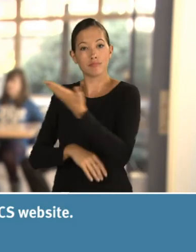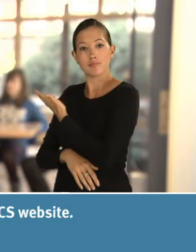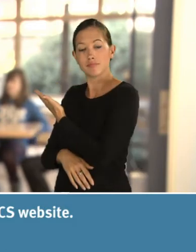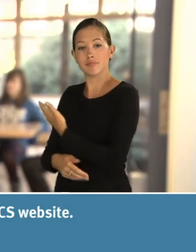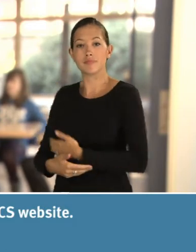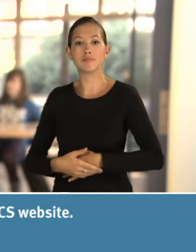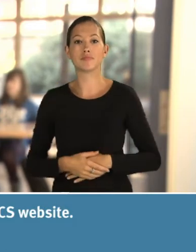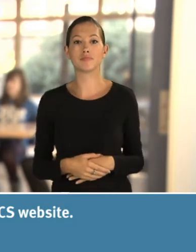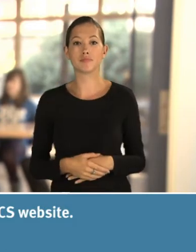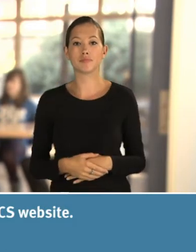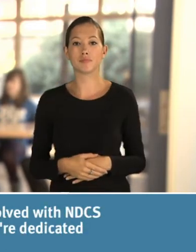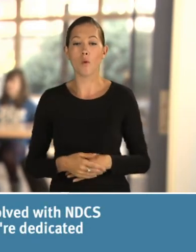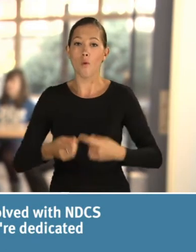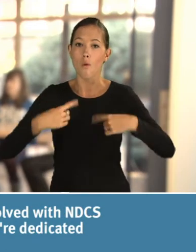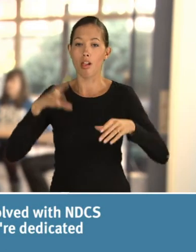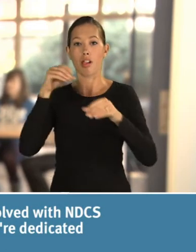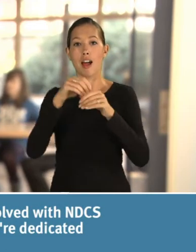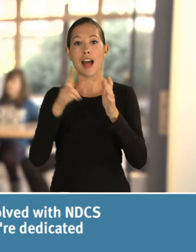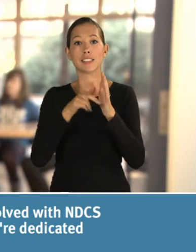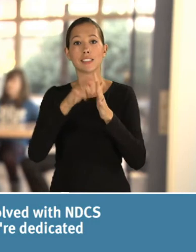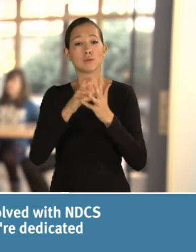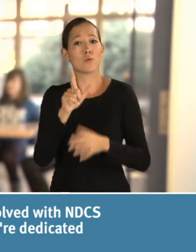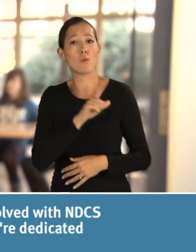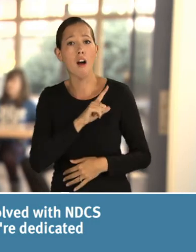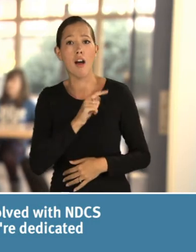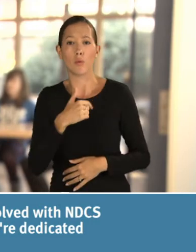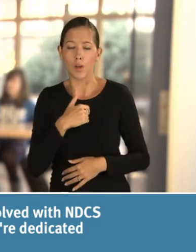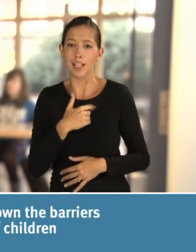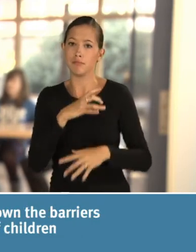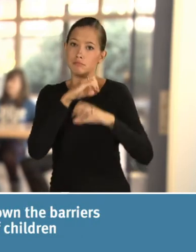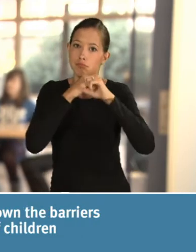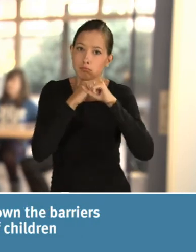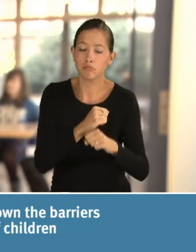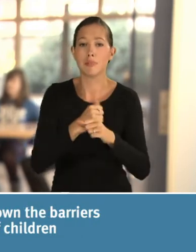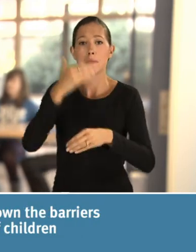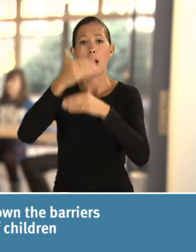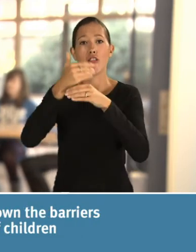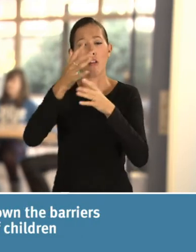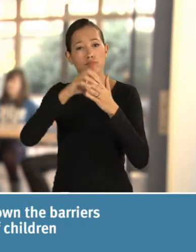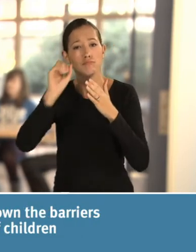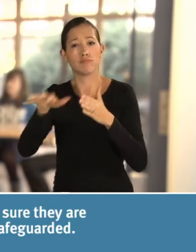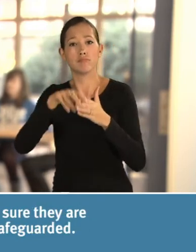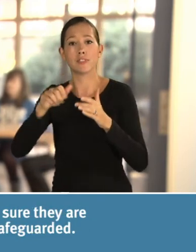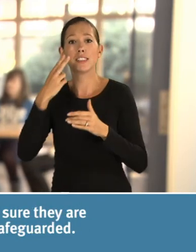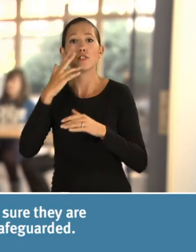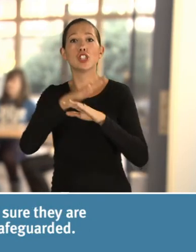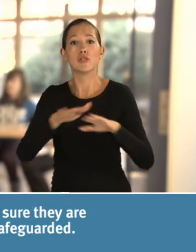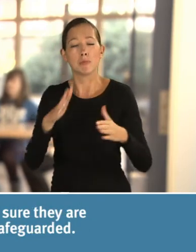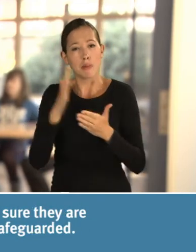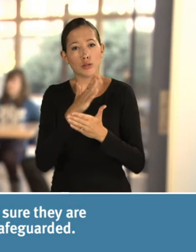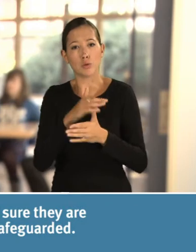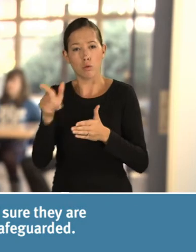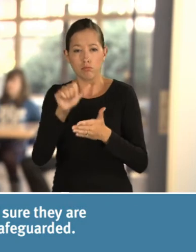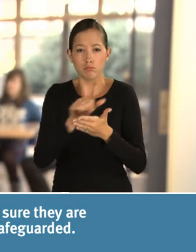NDCS website. We're all involved with the NDCS because we're dedicated to breaking down the barriers for deaf children and making